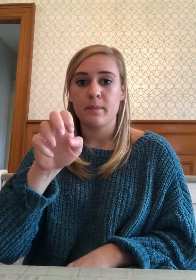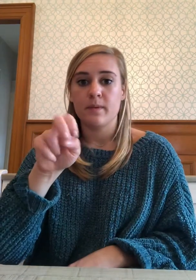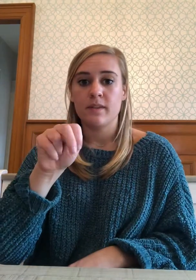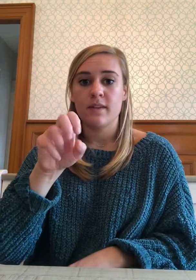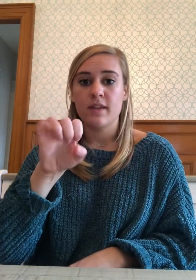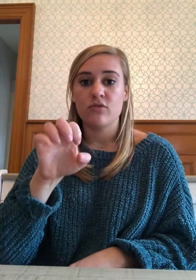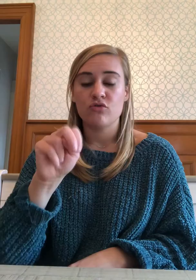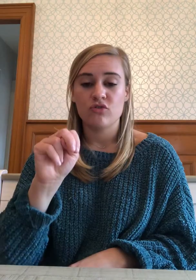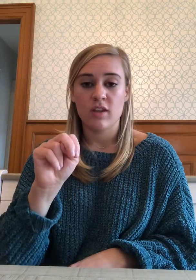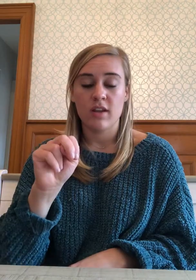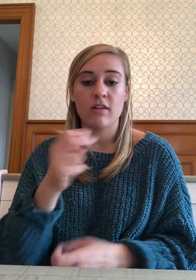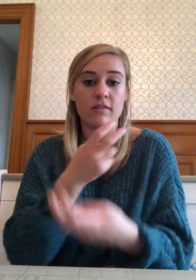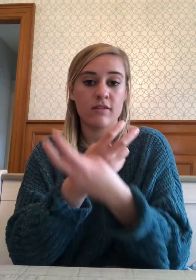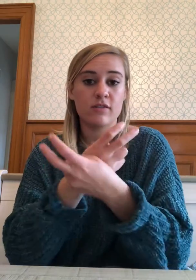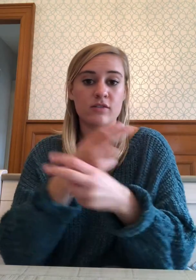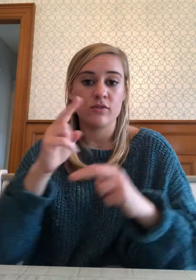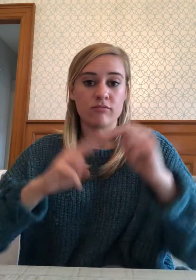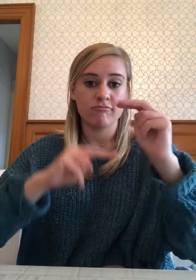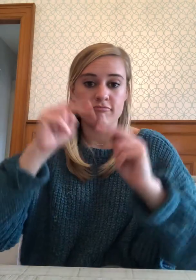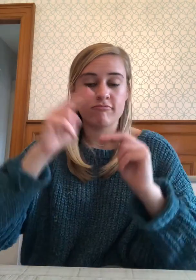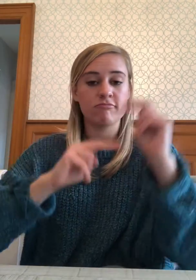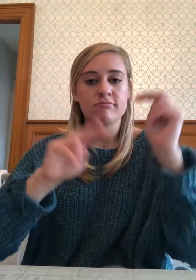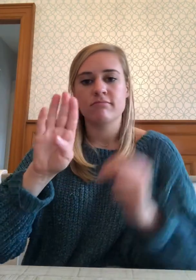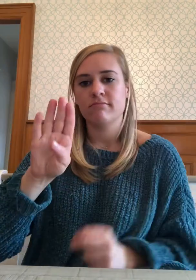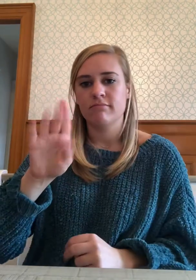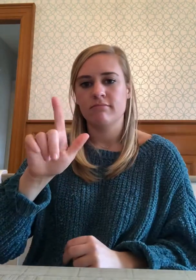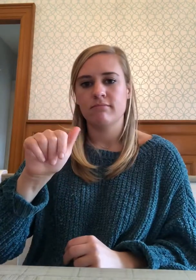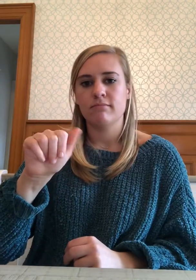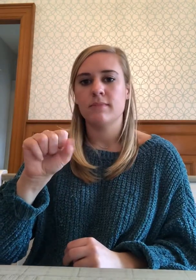osteoblasts are present, which form bone.